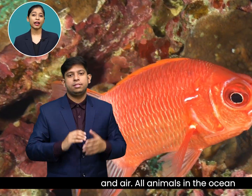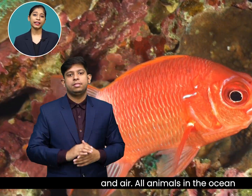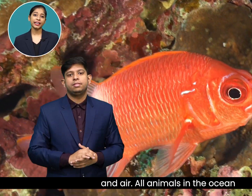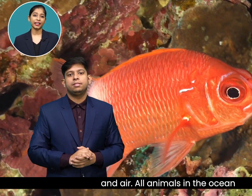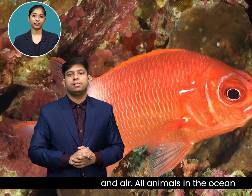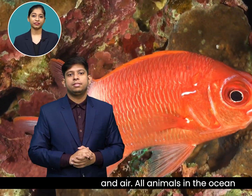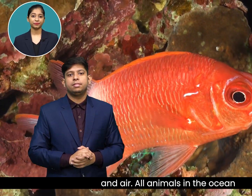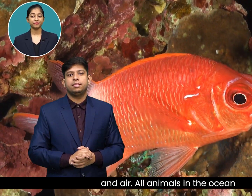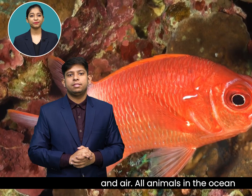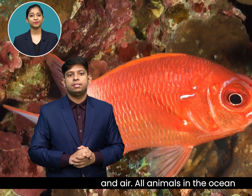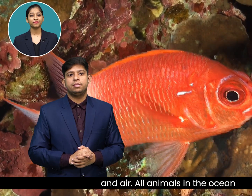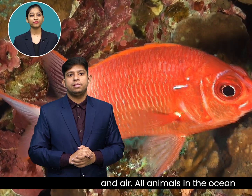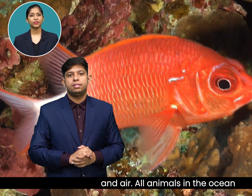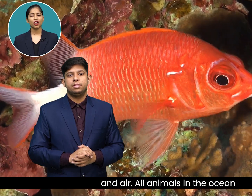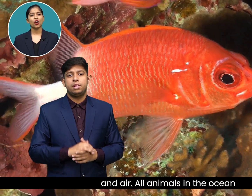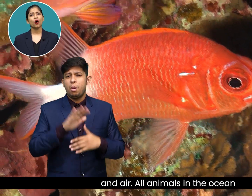water and air.